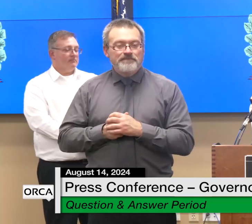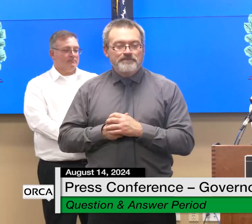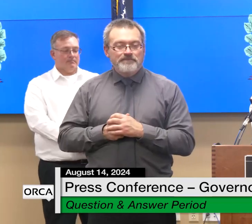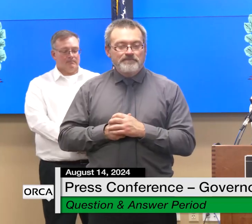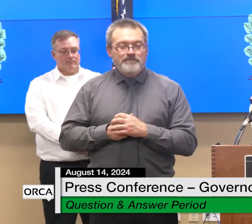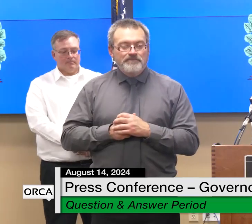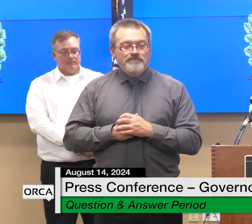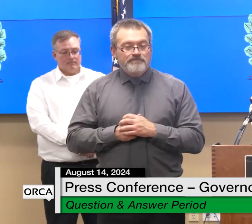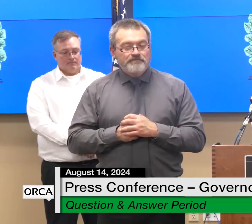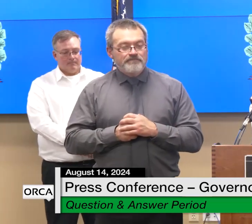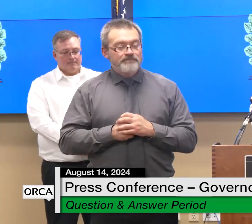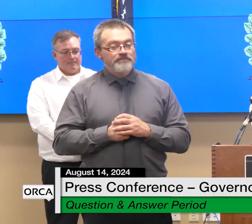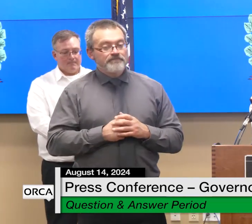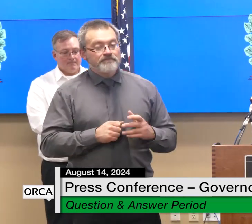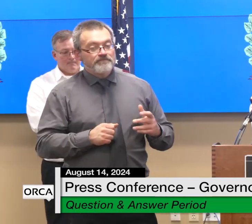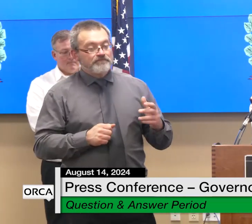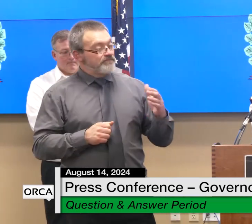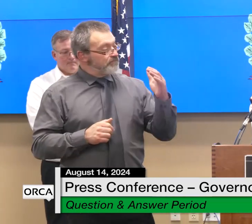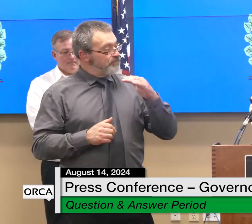time.